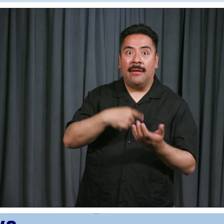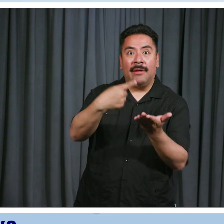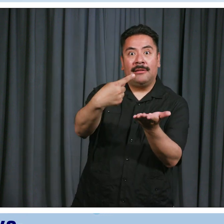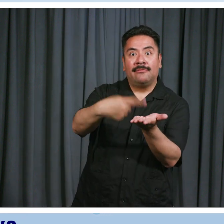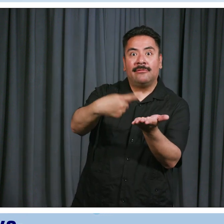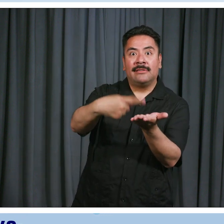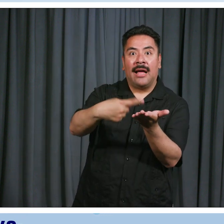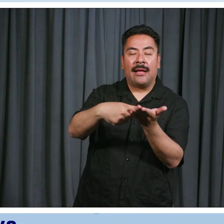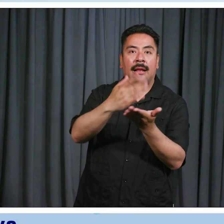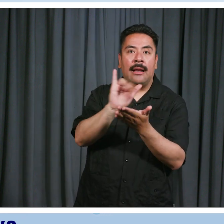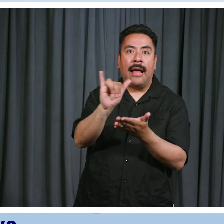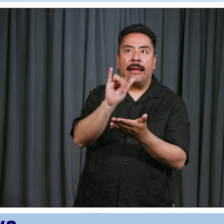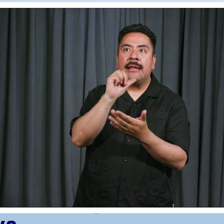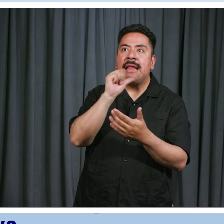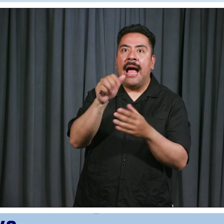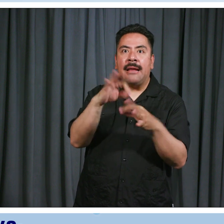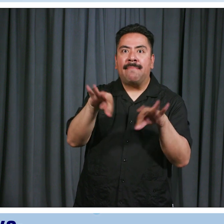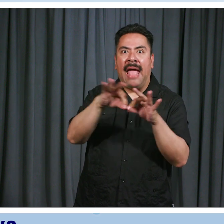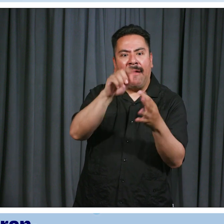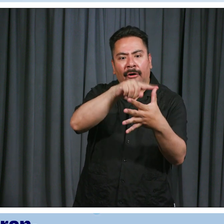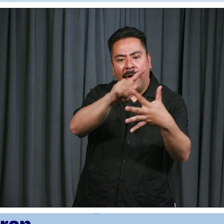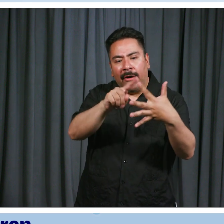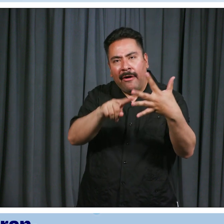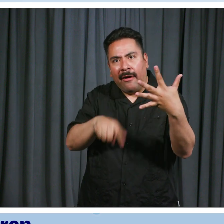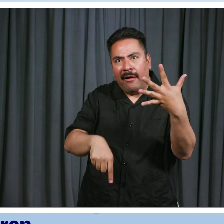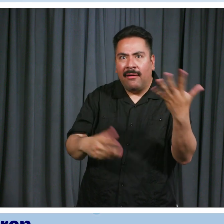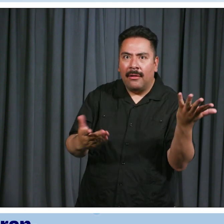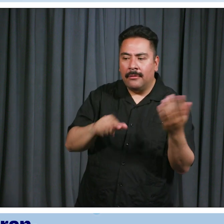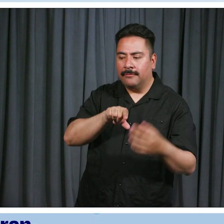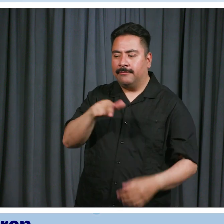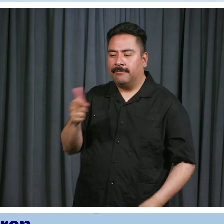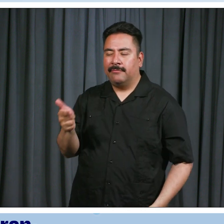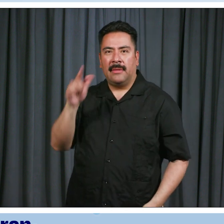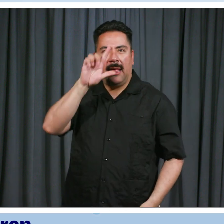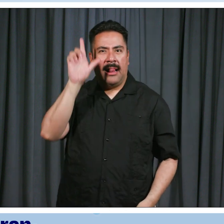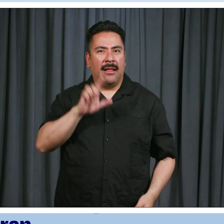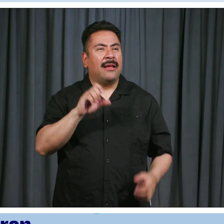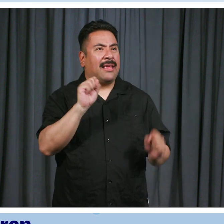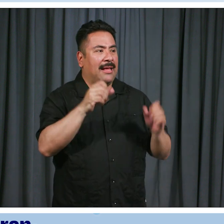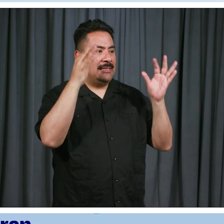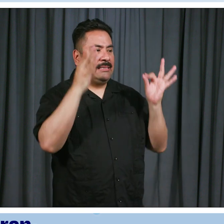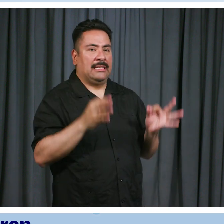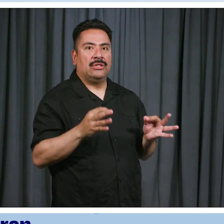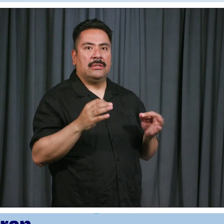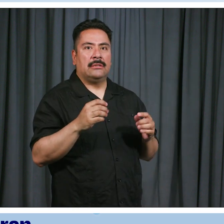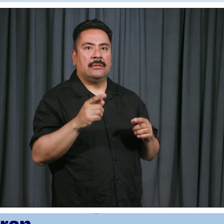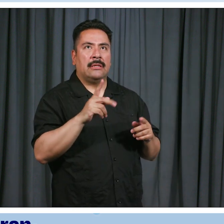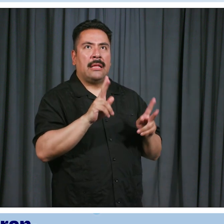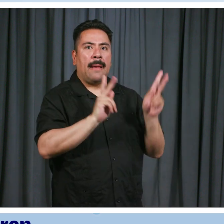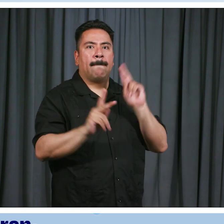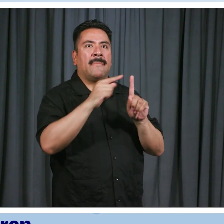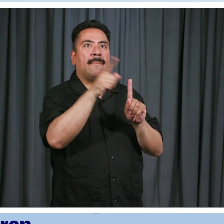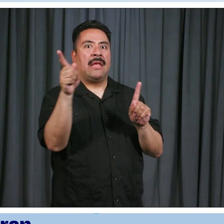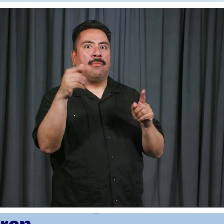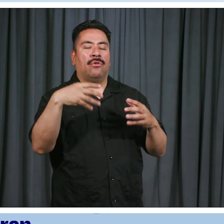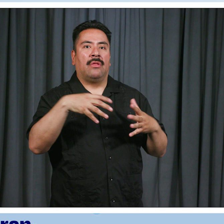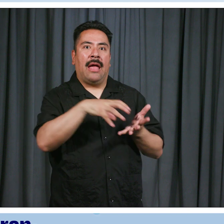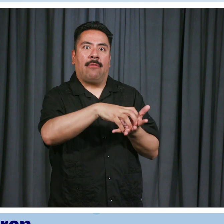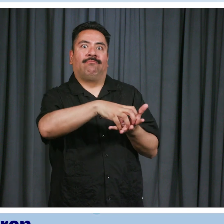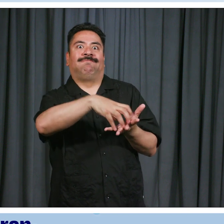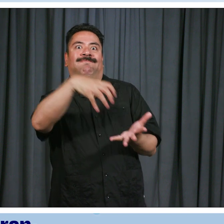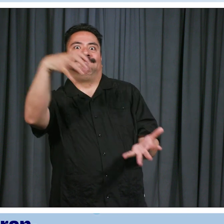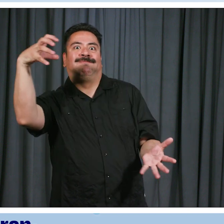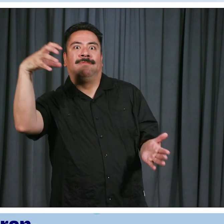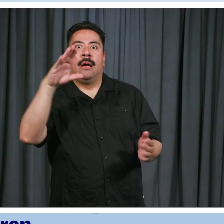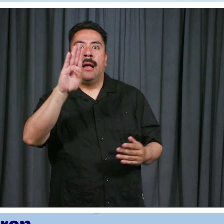though we like none of this stuff mattered, you know? Yeah, and decisions made by people who have billions of